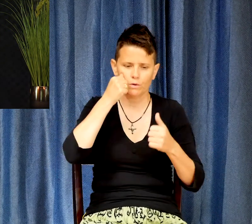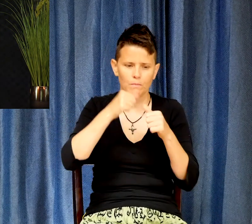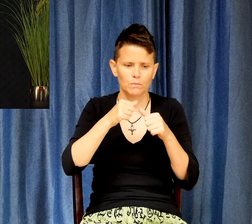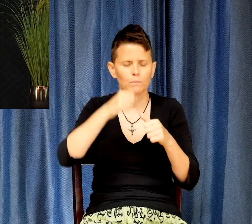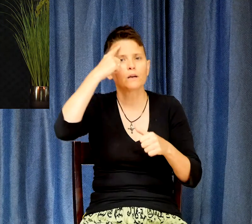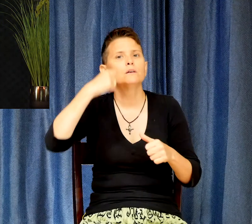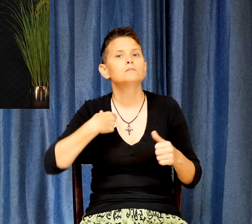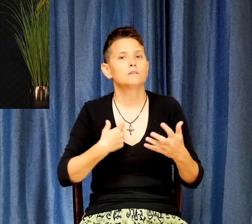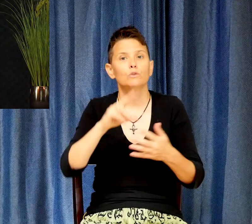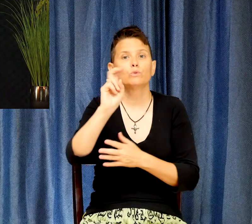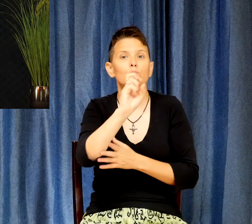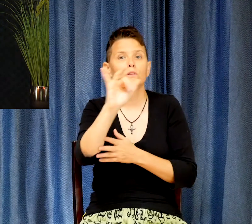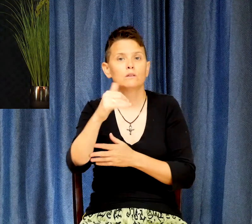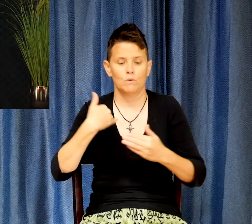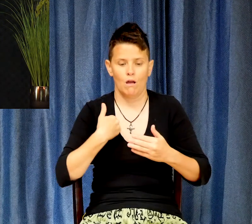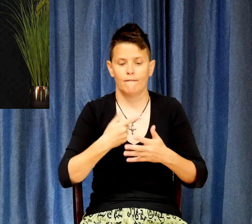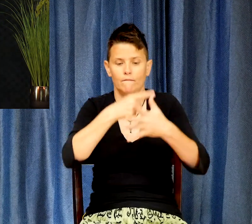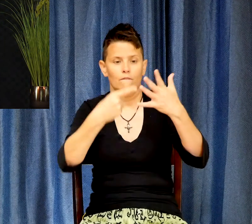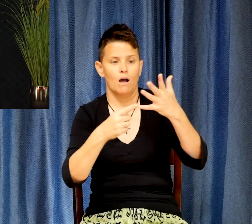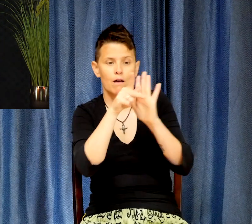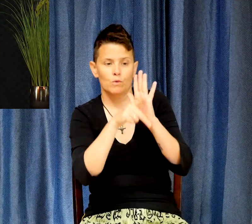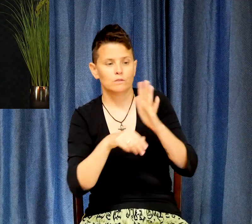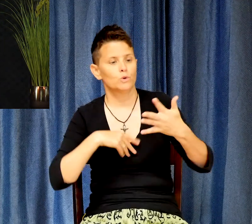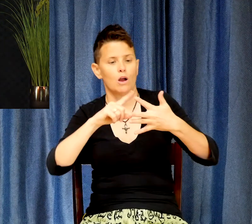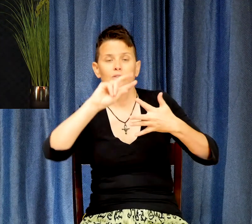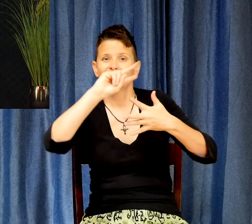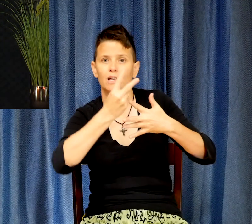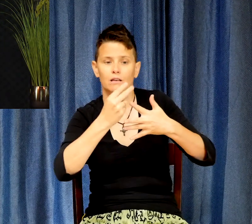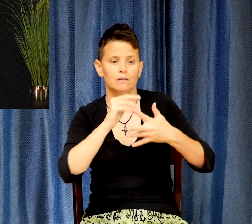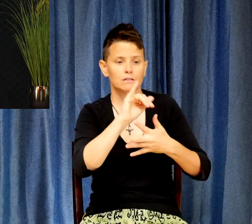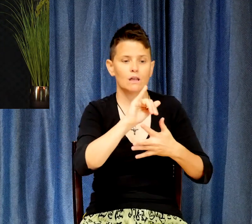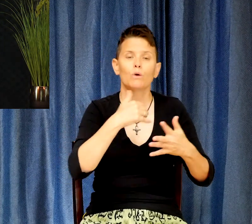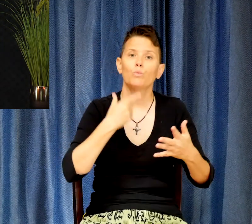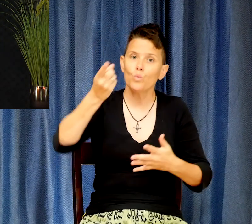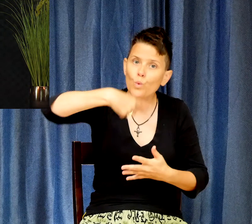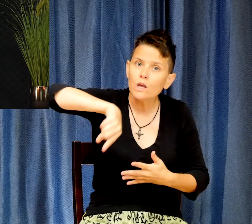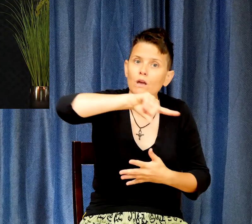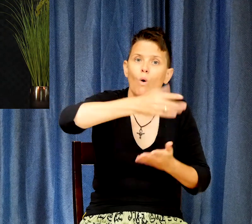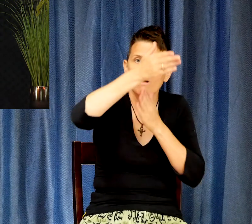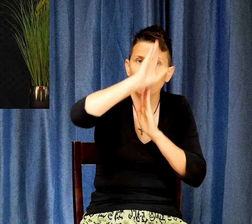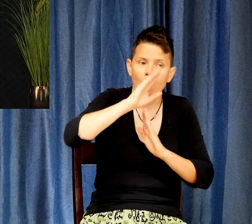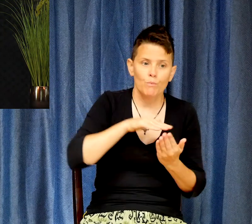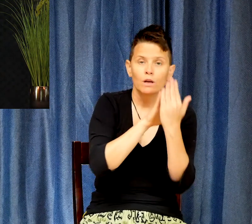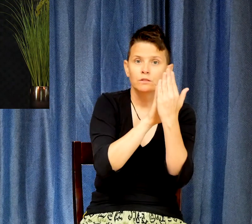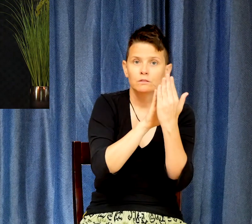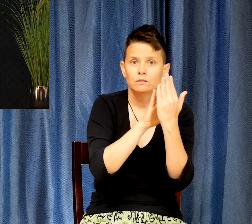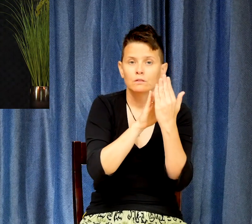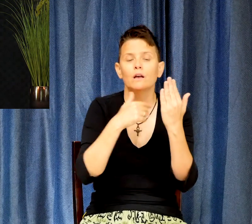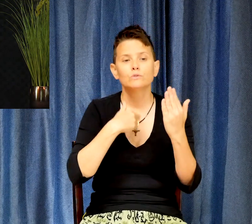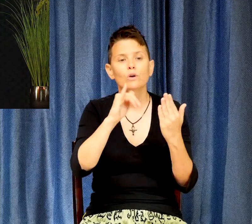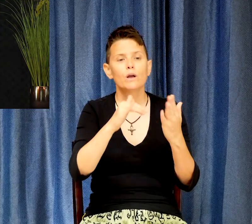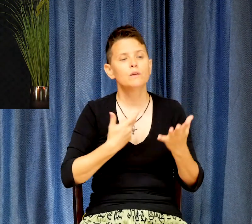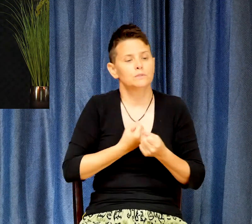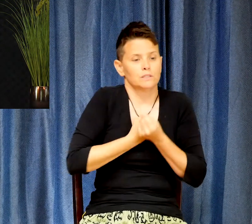God. We are inherently good. This God essence was fully expressed as Jesus the